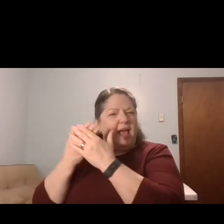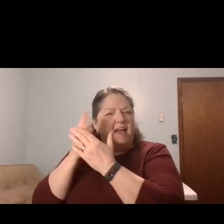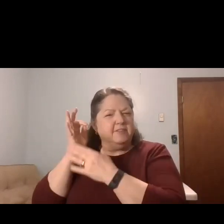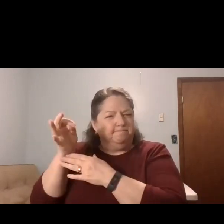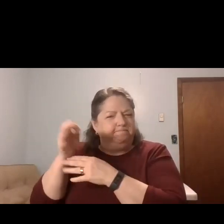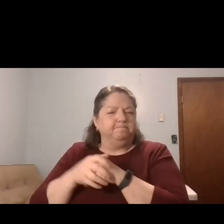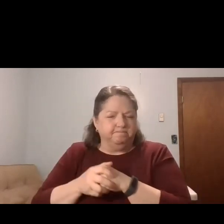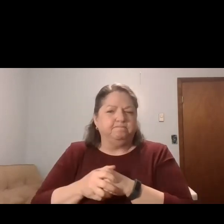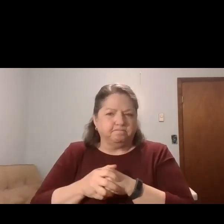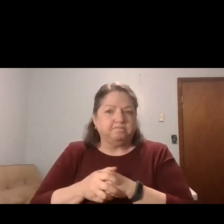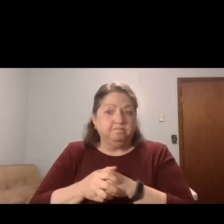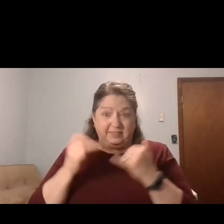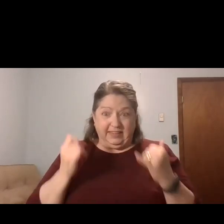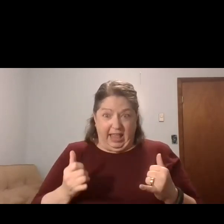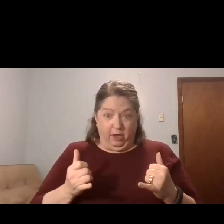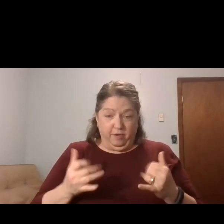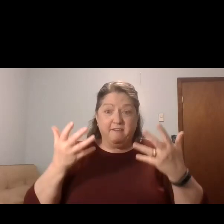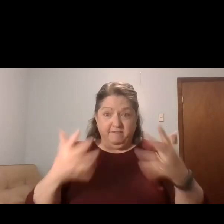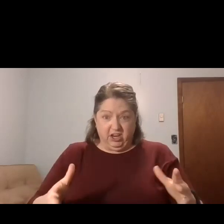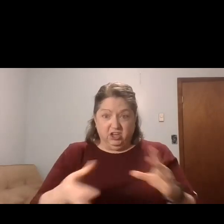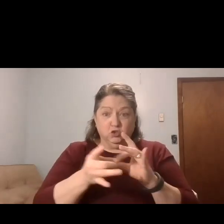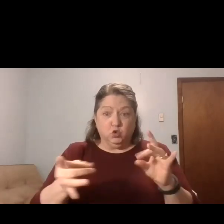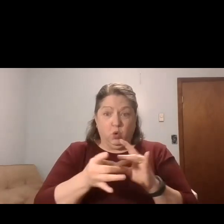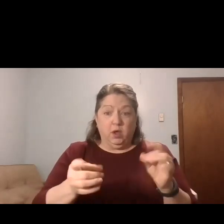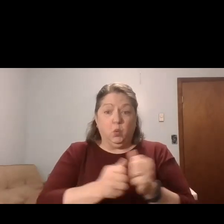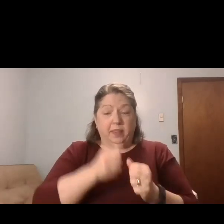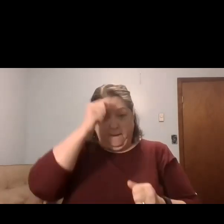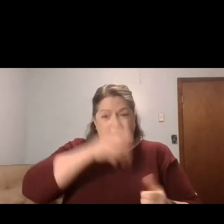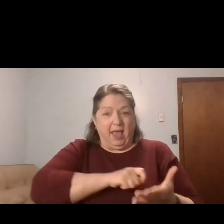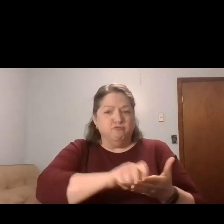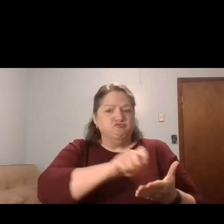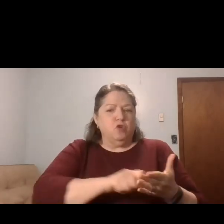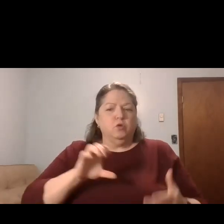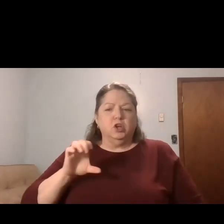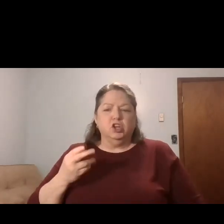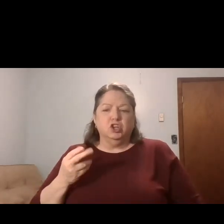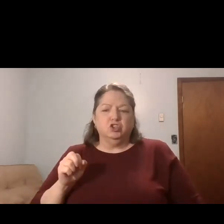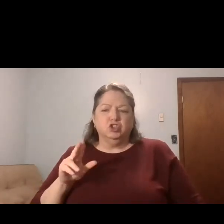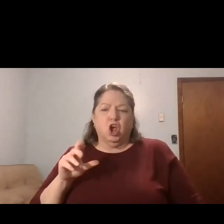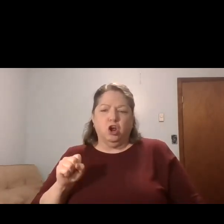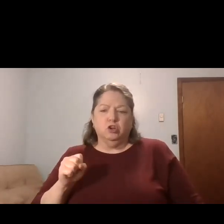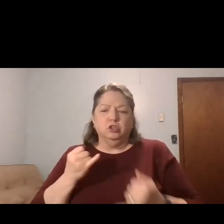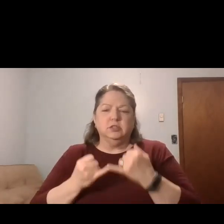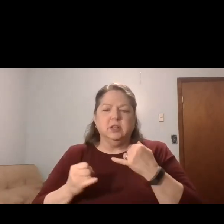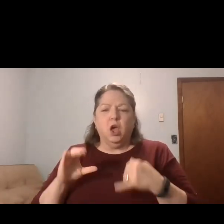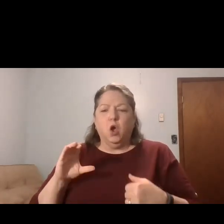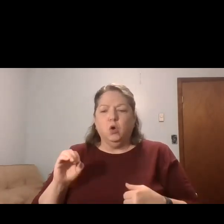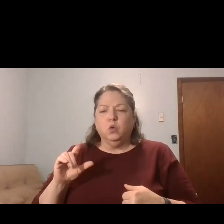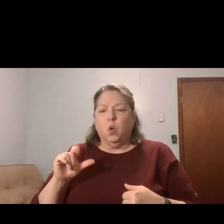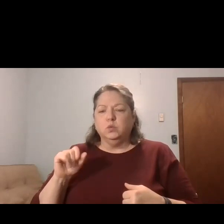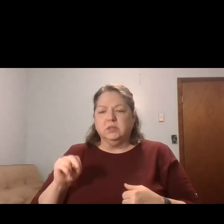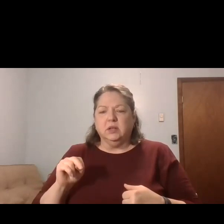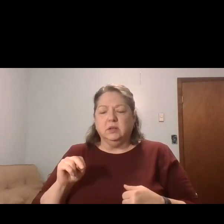thought from a person named Charles Colson. He writes these words. When I was in Moscow in